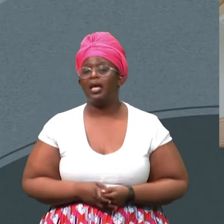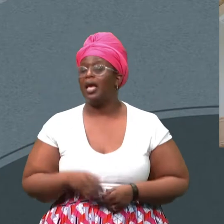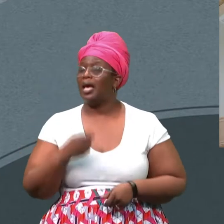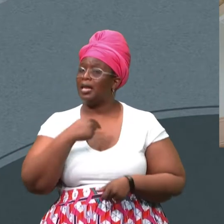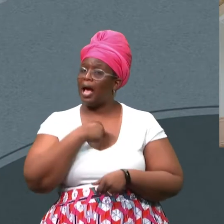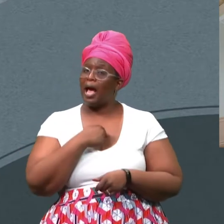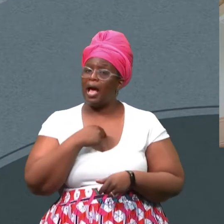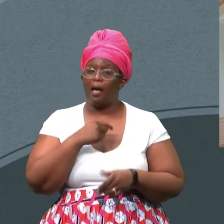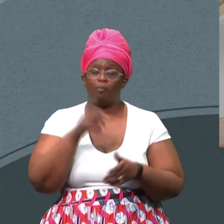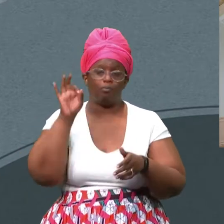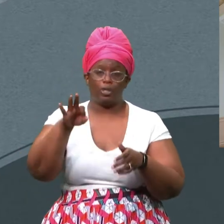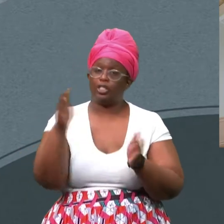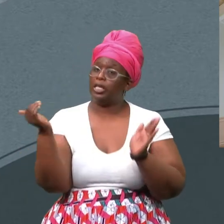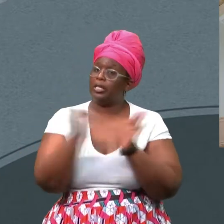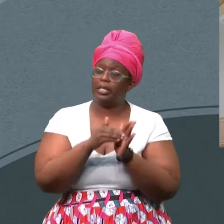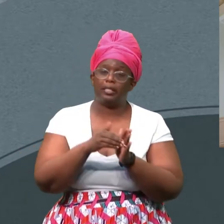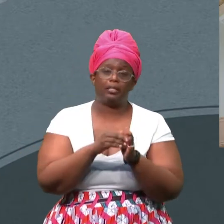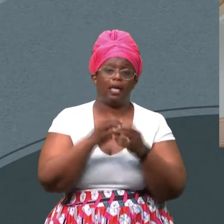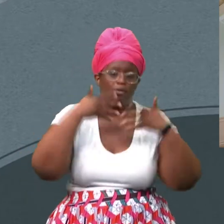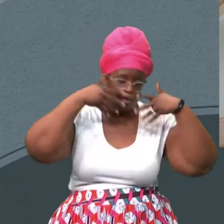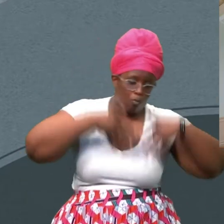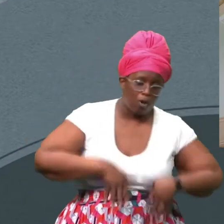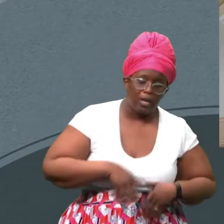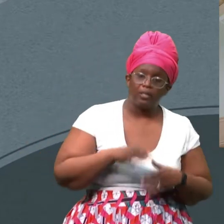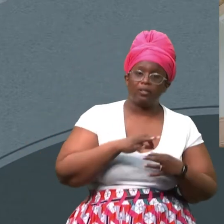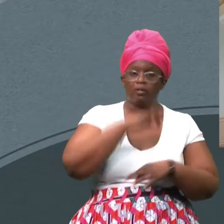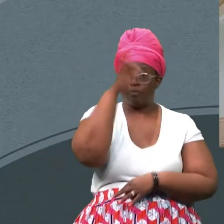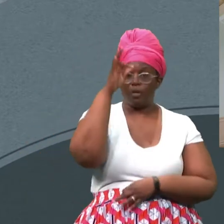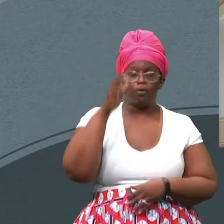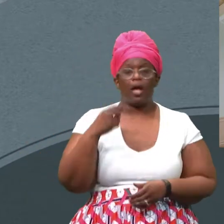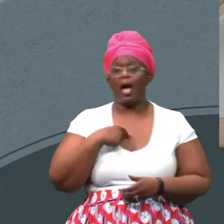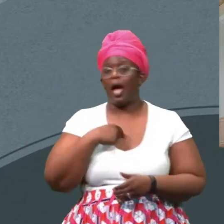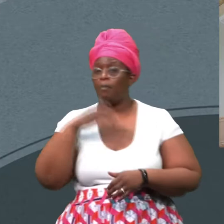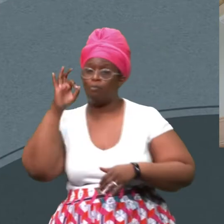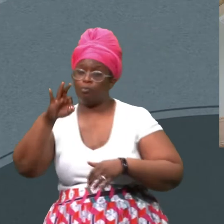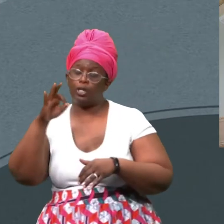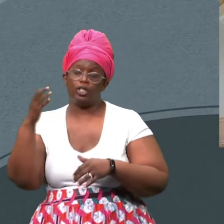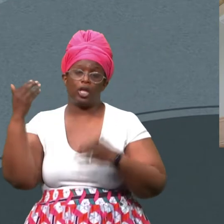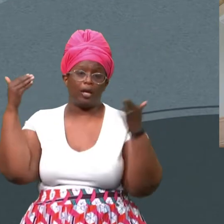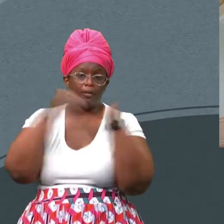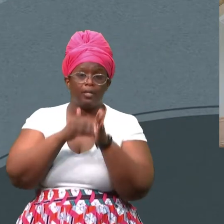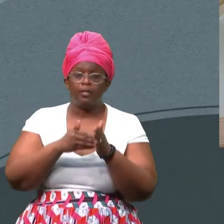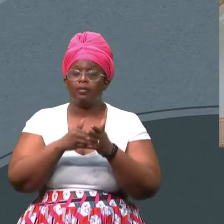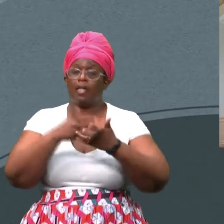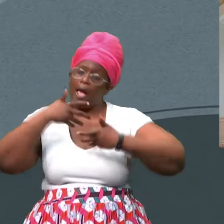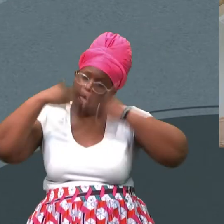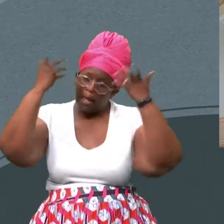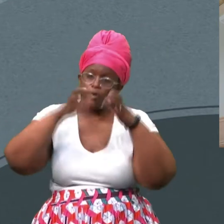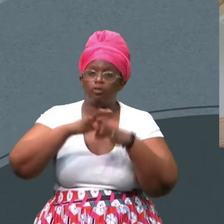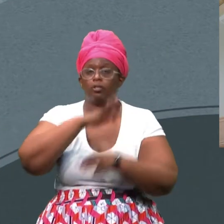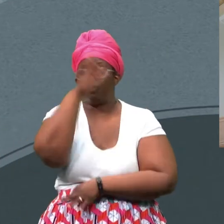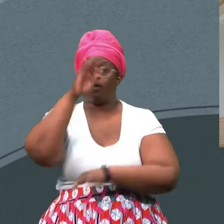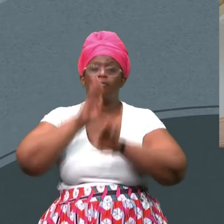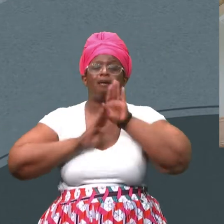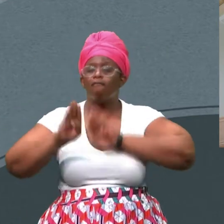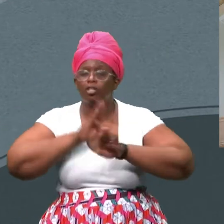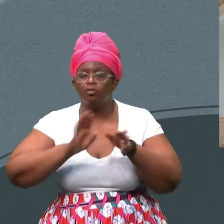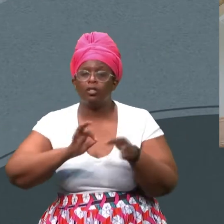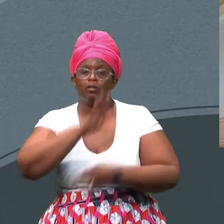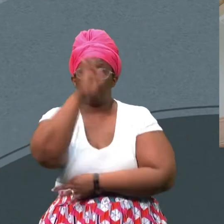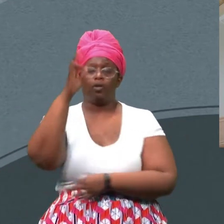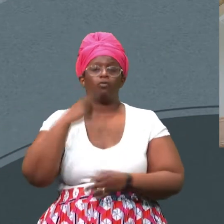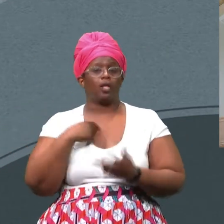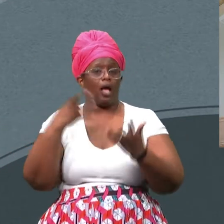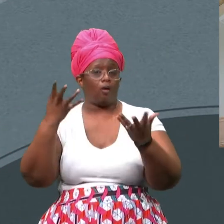spirit of depression. I'm preaching out that spirit of frustration and anger. And I'm here to say to somebody this Mother's Day, offer